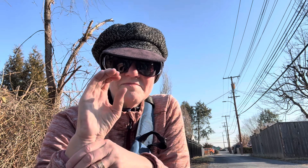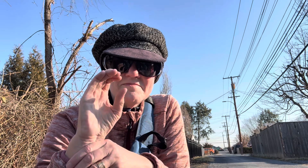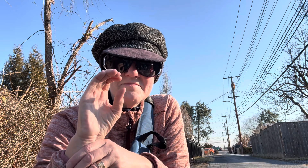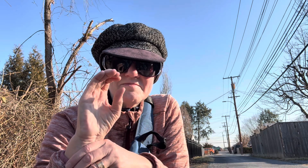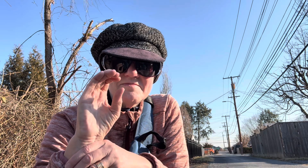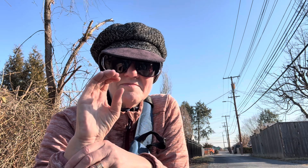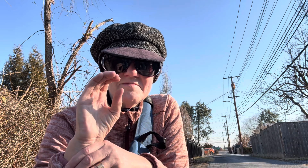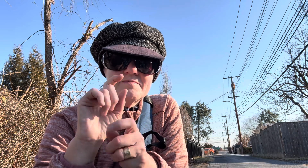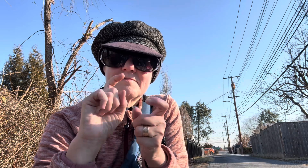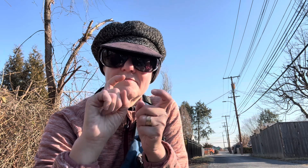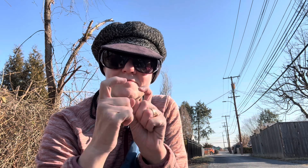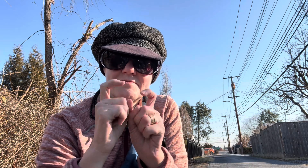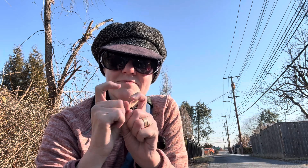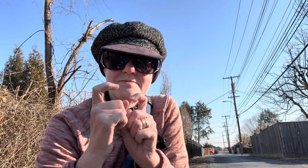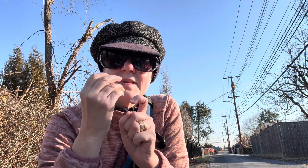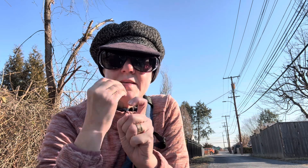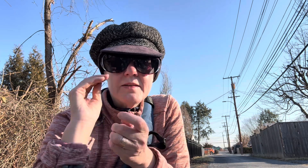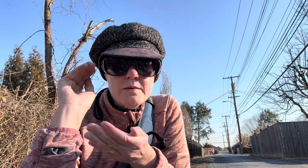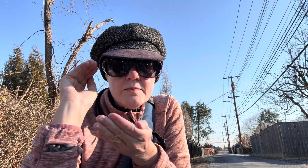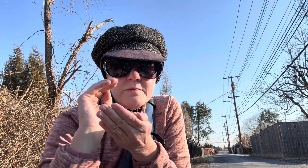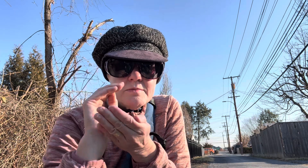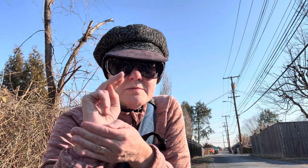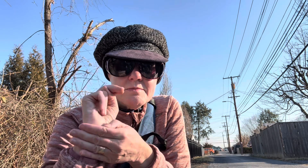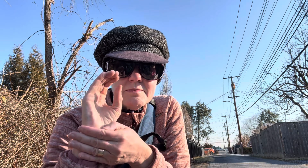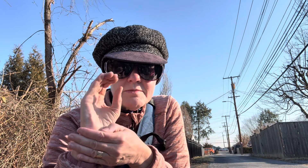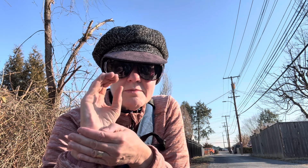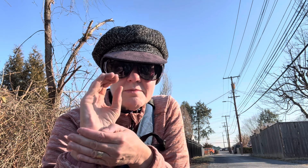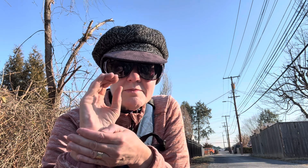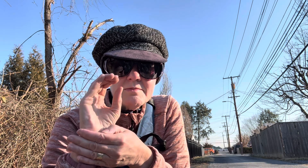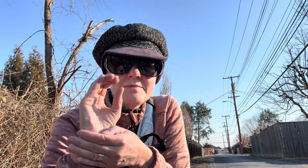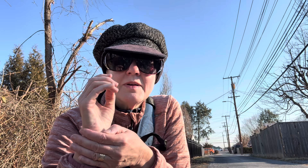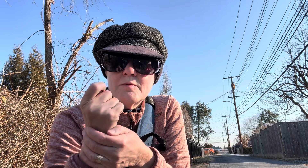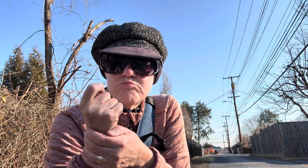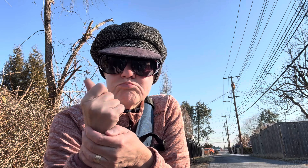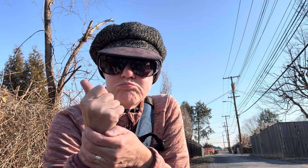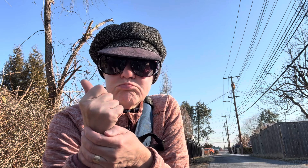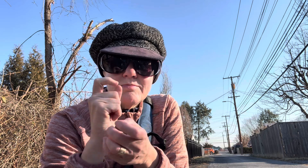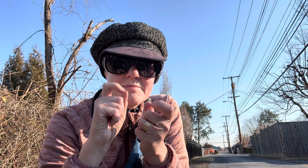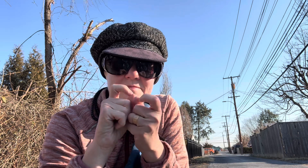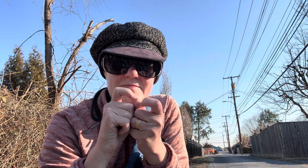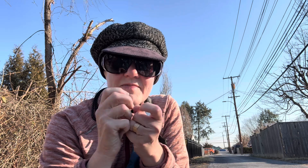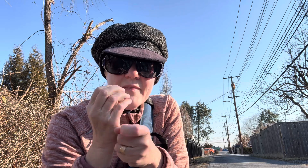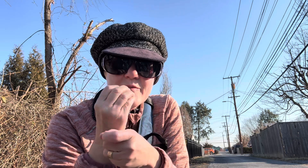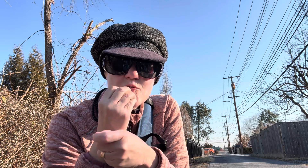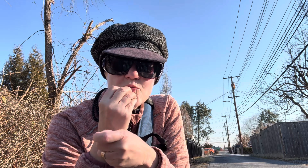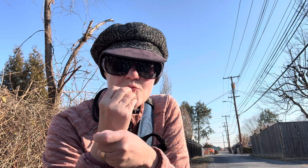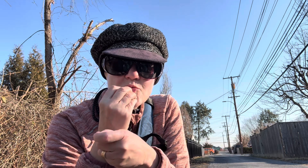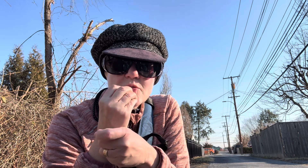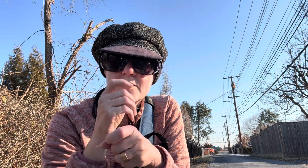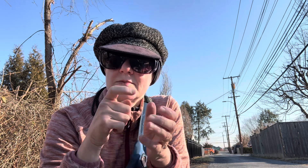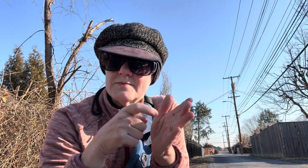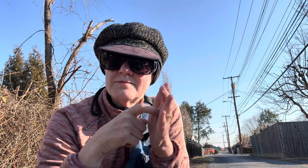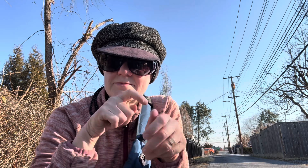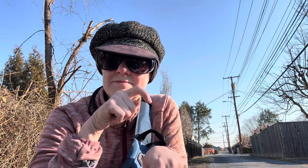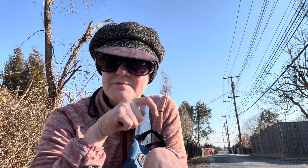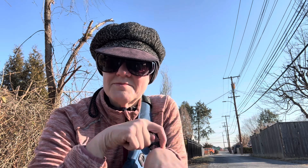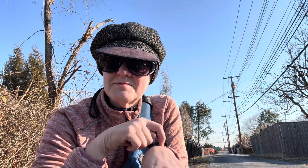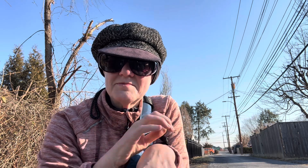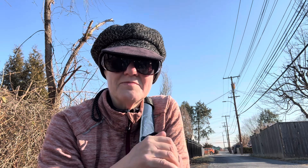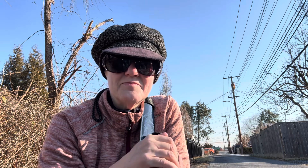net carbs. Then we adjust. We have him eat less net carbs, eliminate certain foods, adjust the